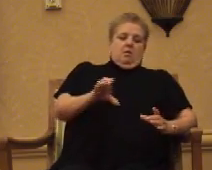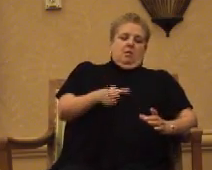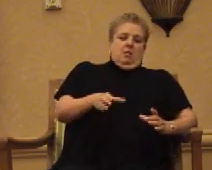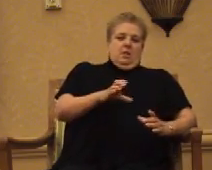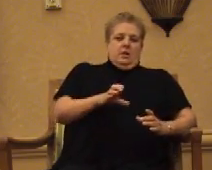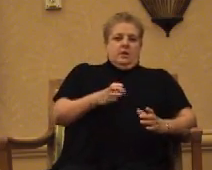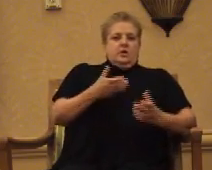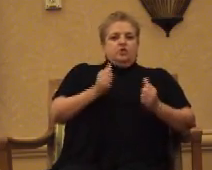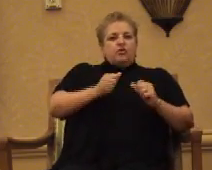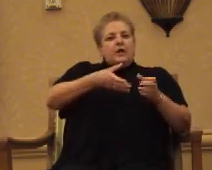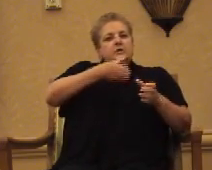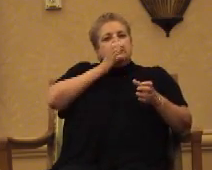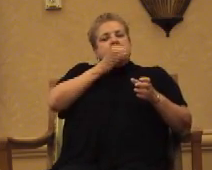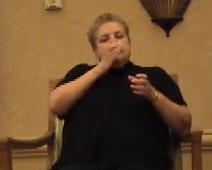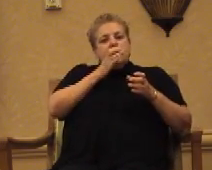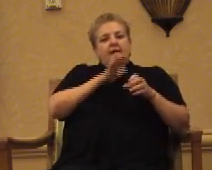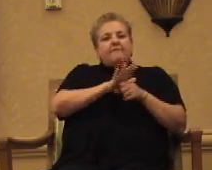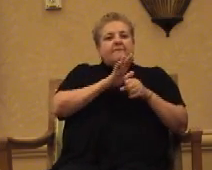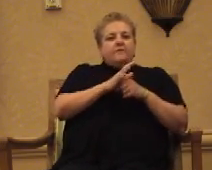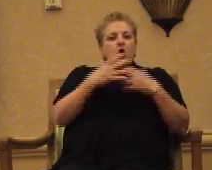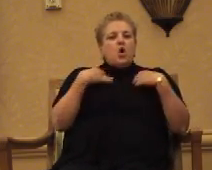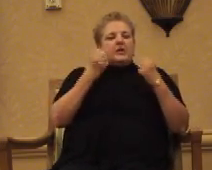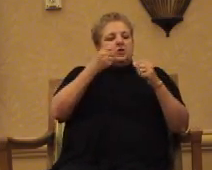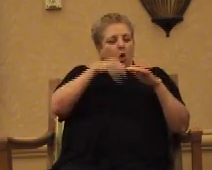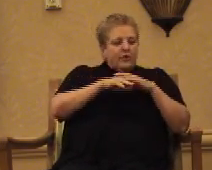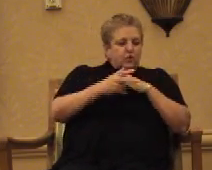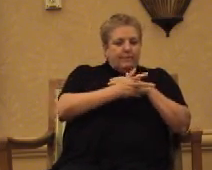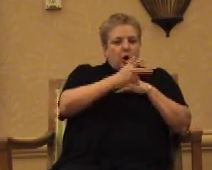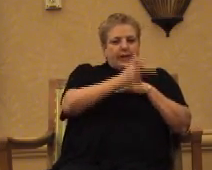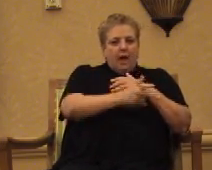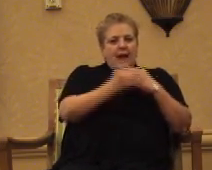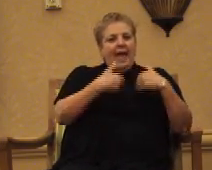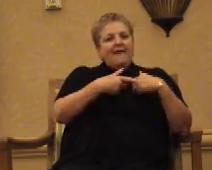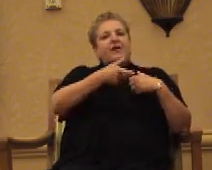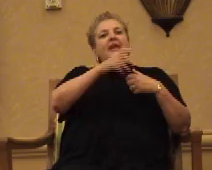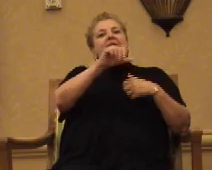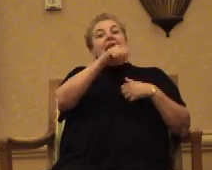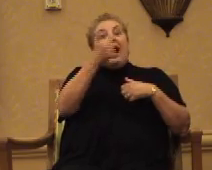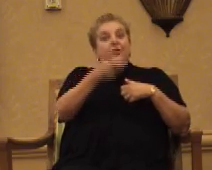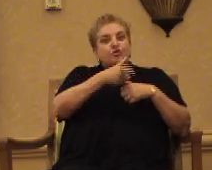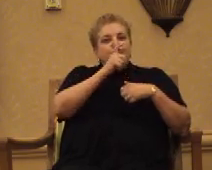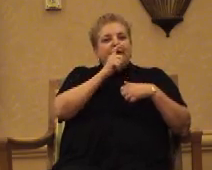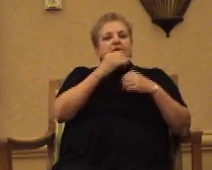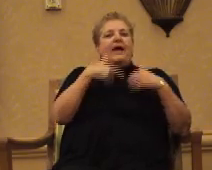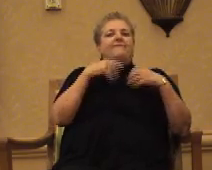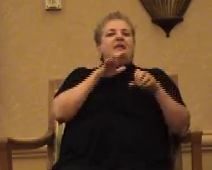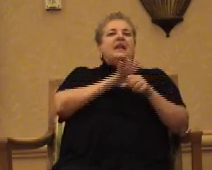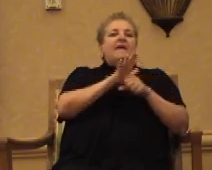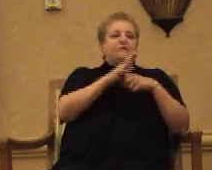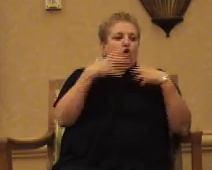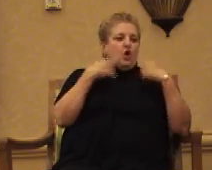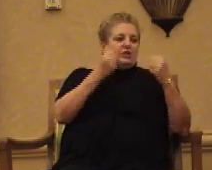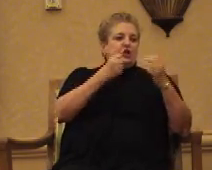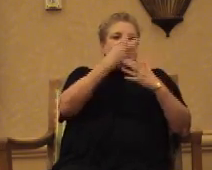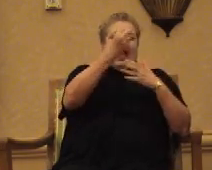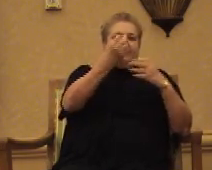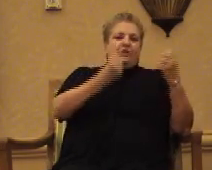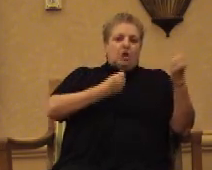alcohol on me to get enough courage to go in the parking lot and have another drink to get enough courage to get out of the car and go into class and sit there. And I got